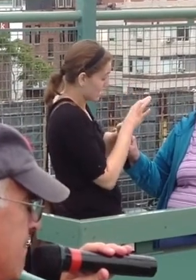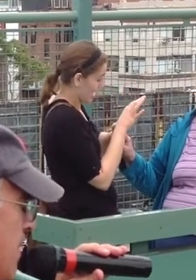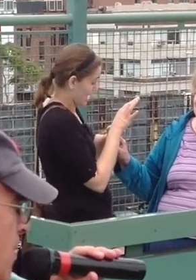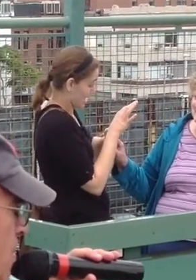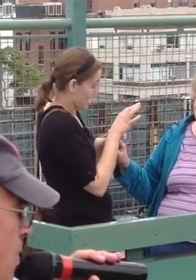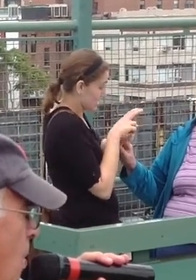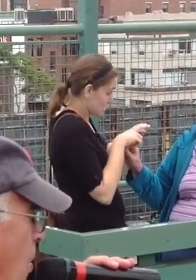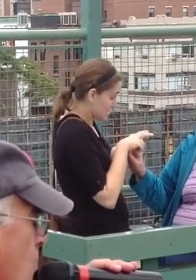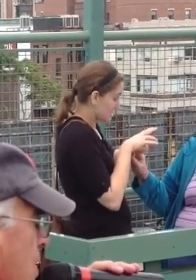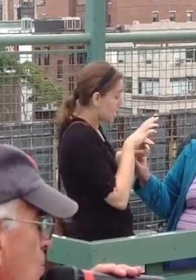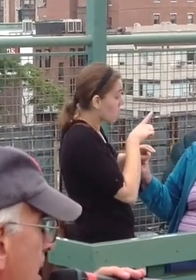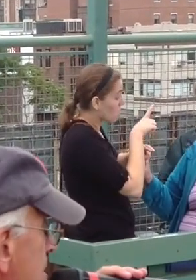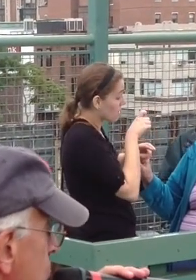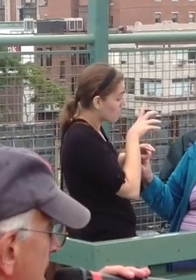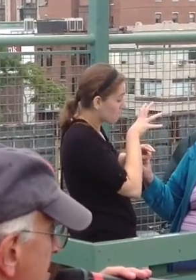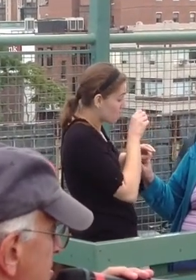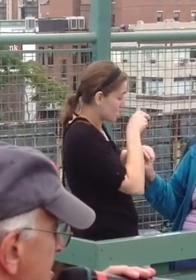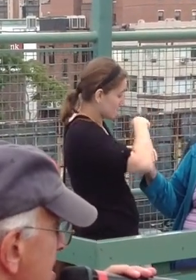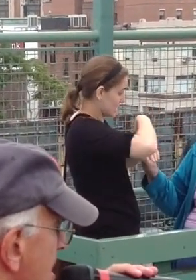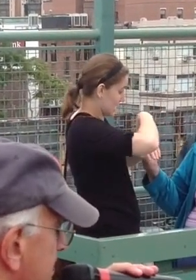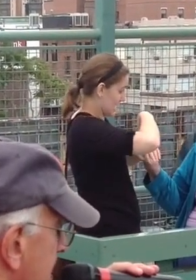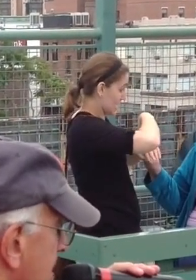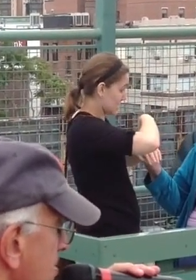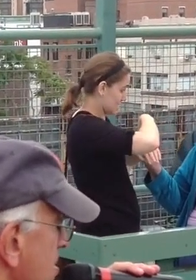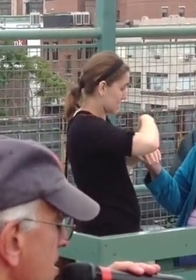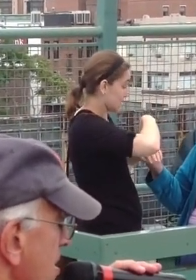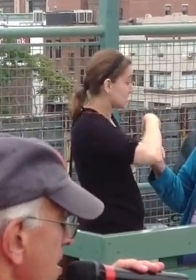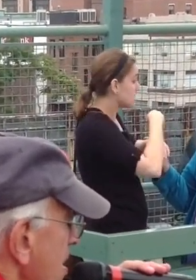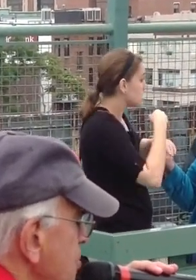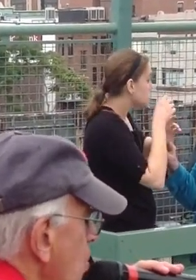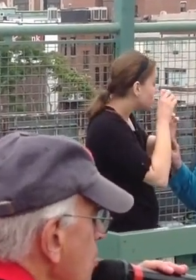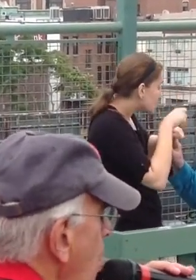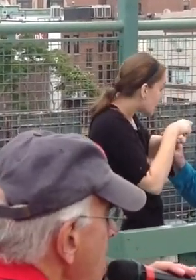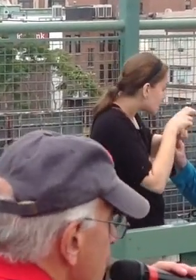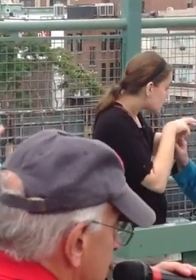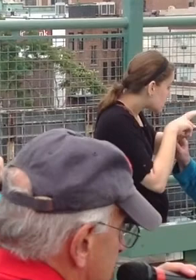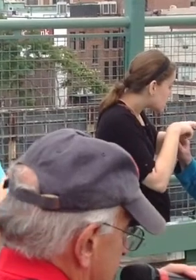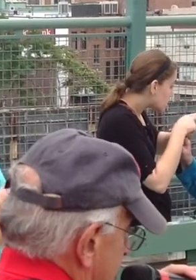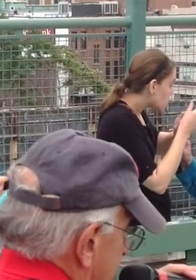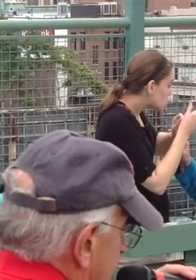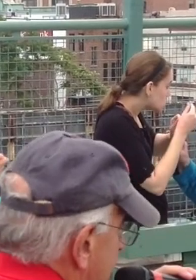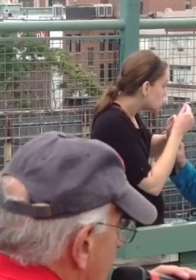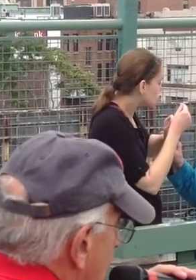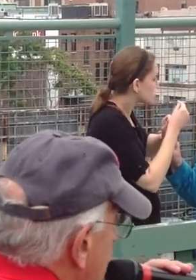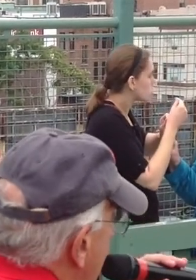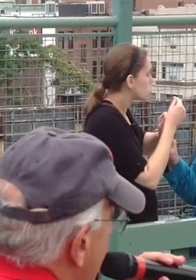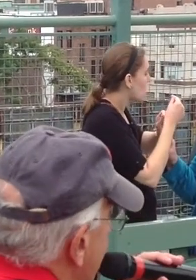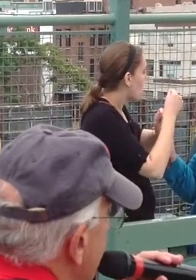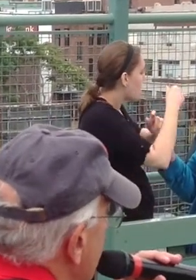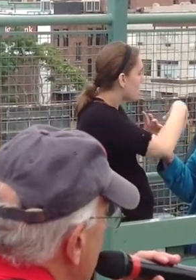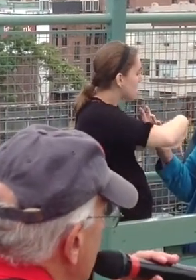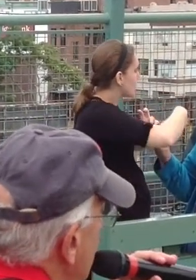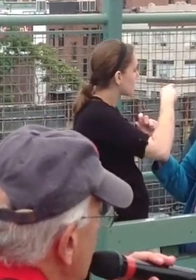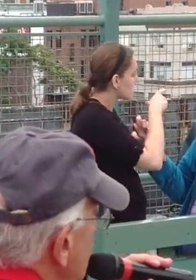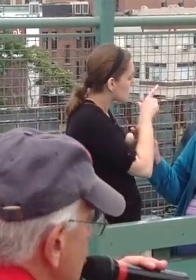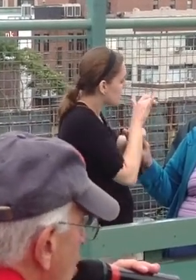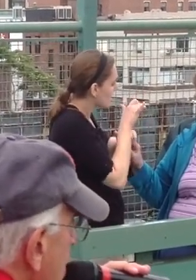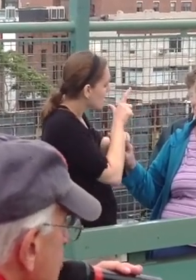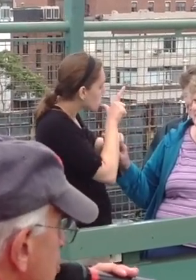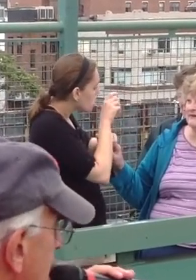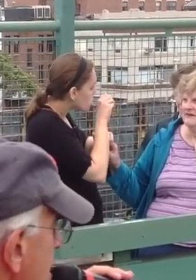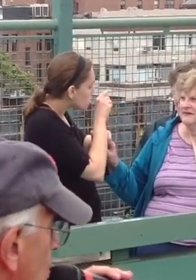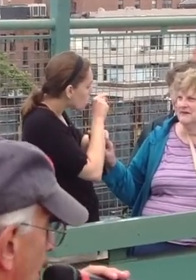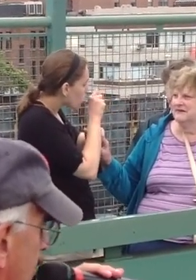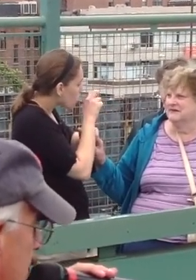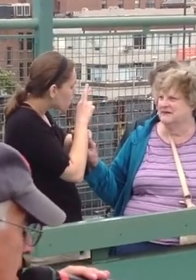only. Only way you get a seat up here is through a lottery system that we have. So